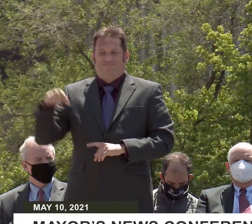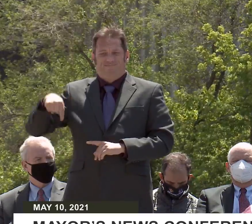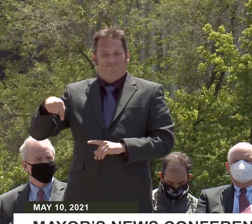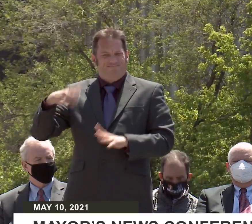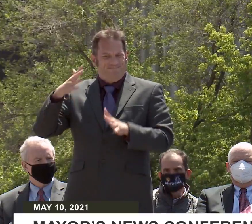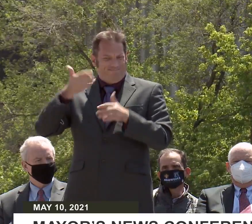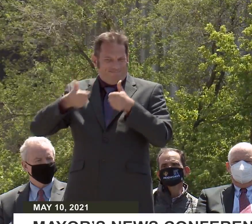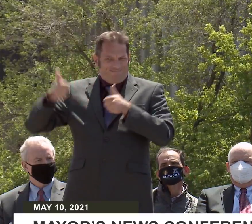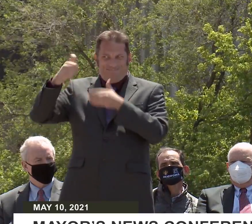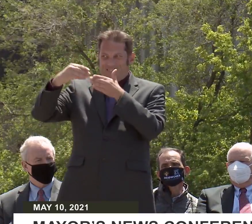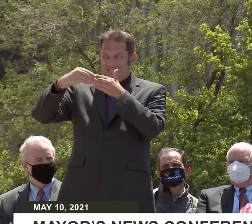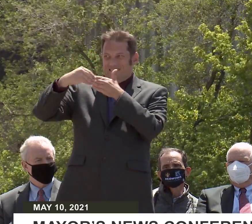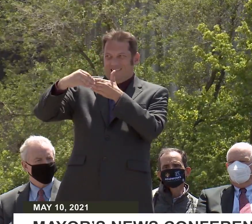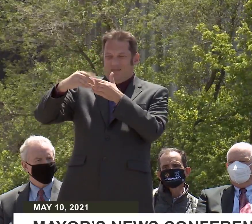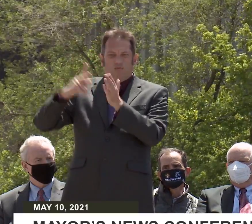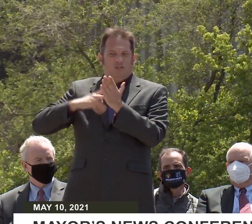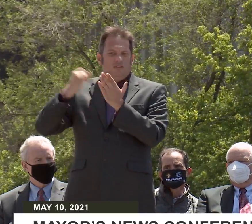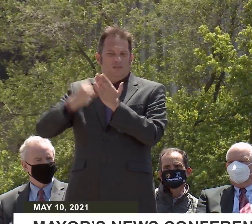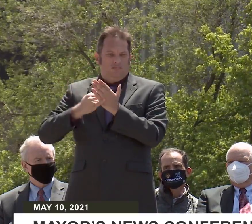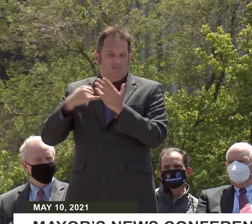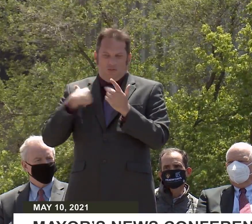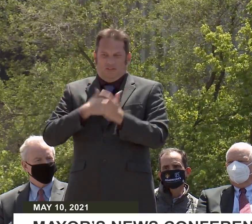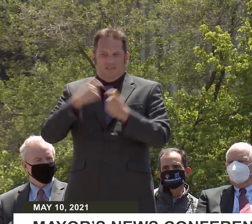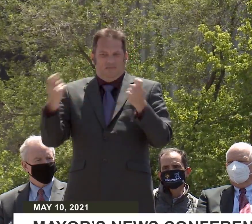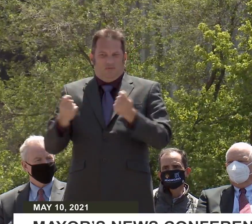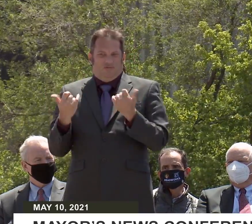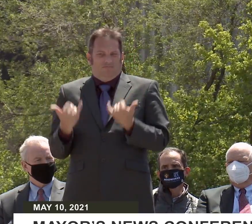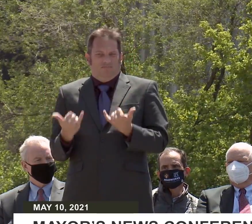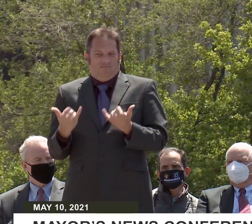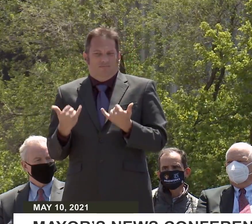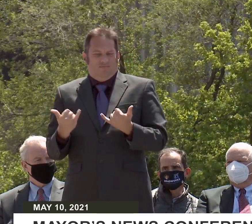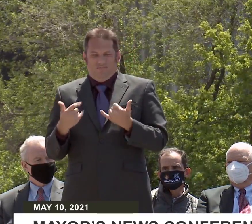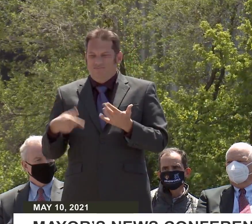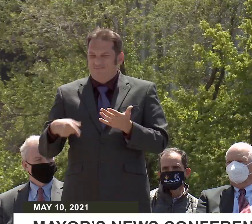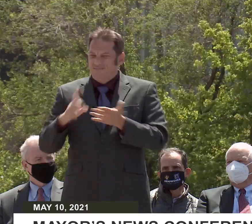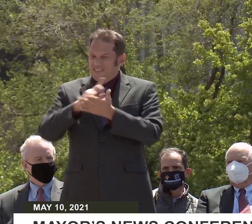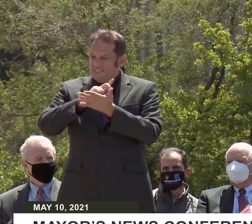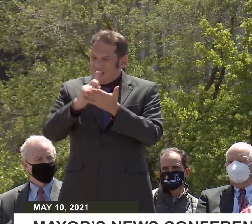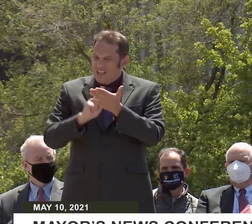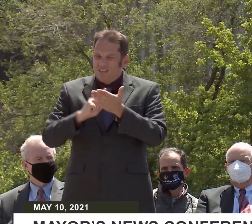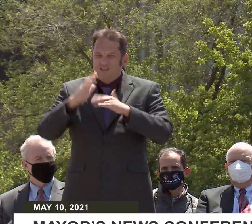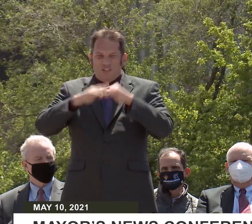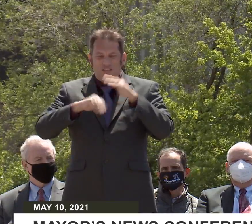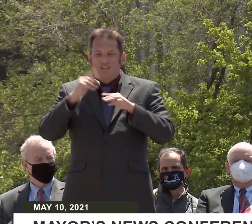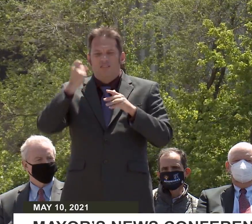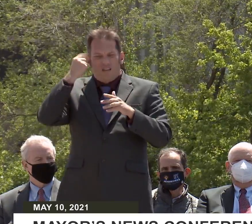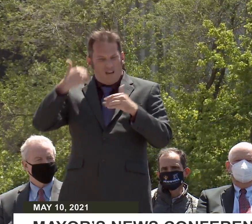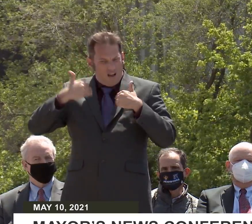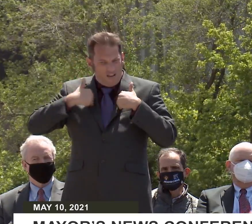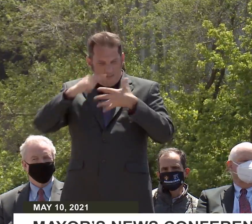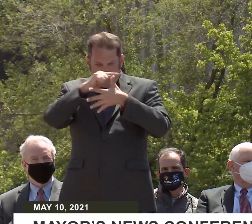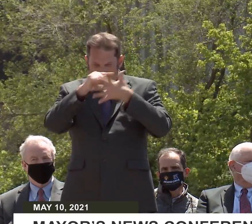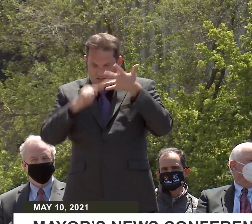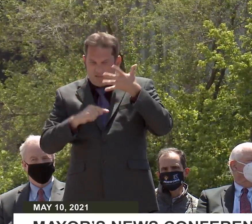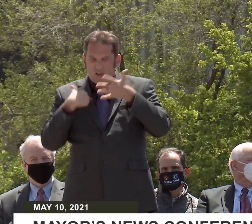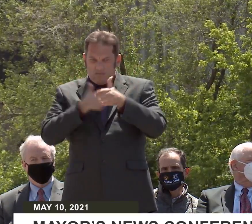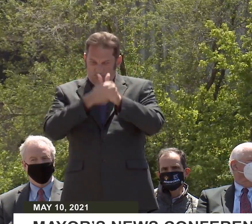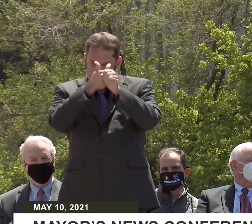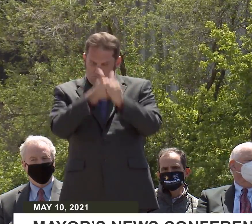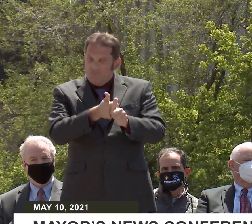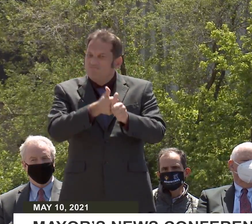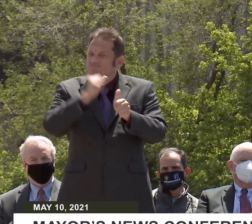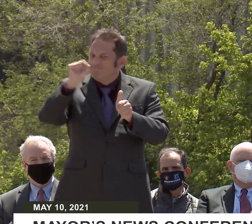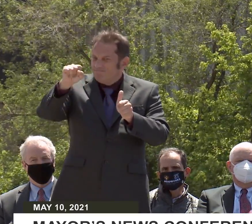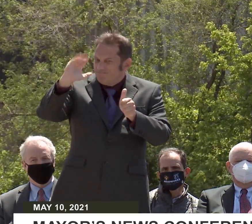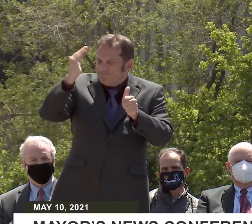conceived, designed, construction, and has now achieved technical compliance. This increased capacity will handle